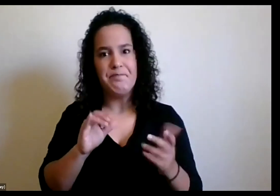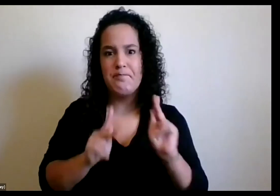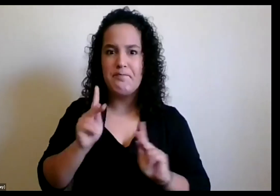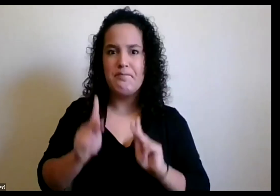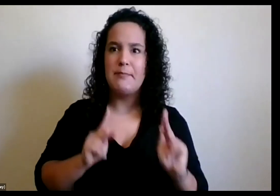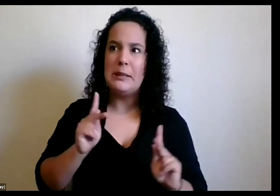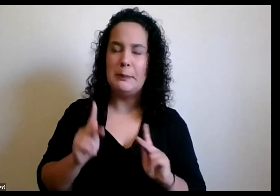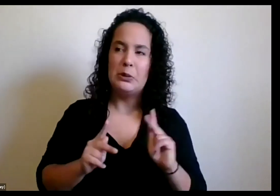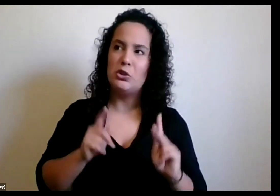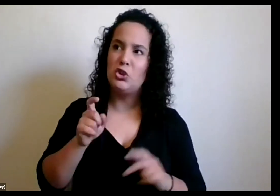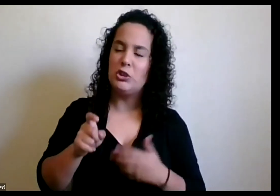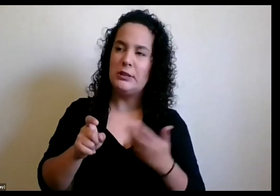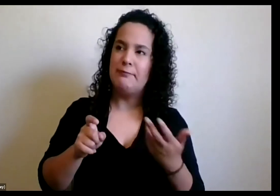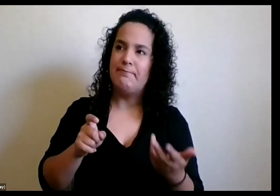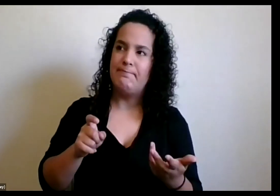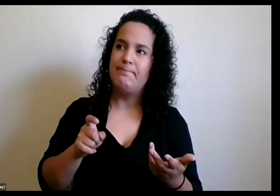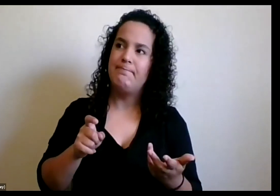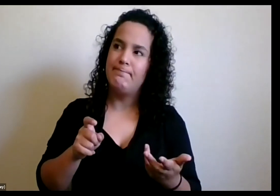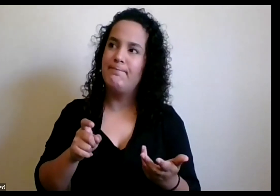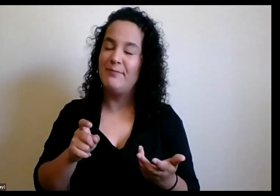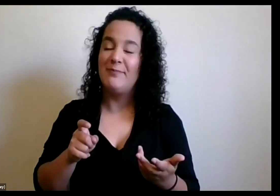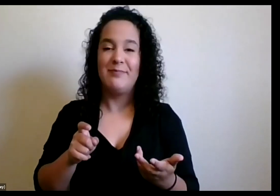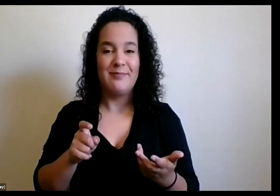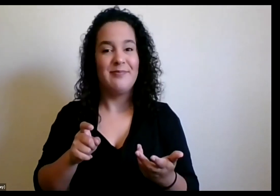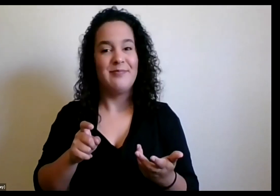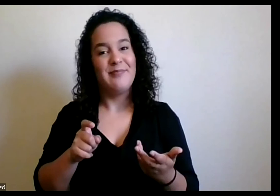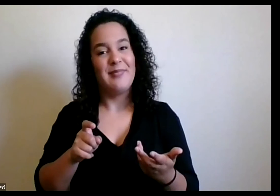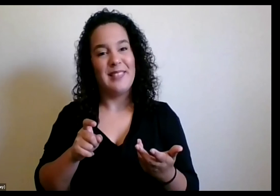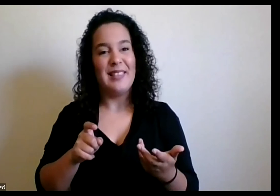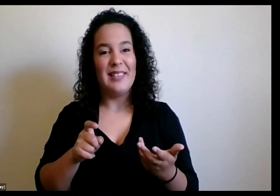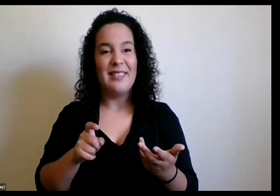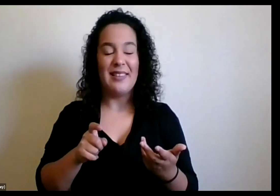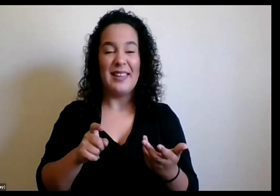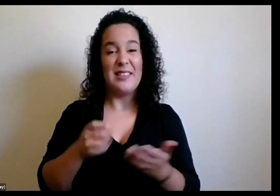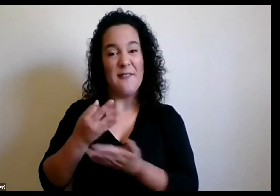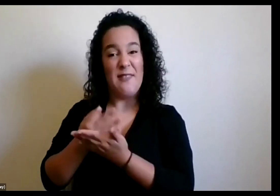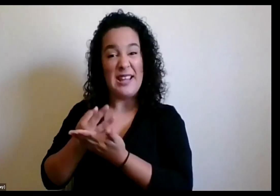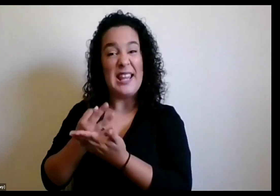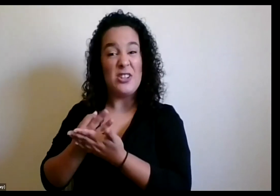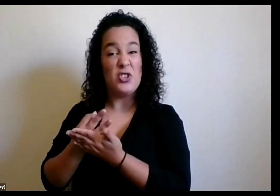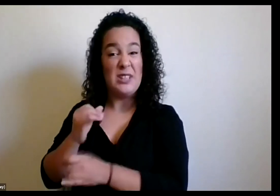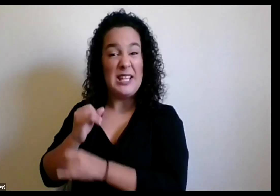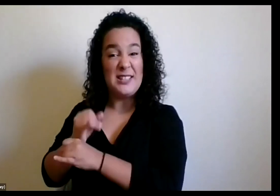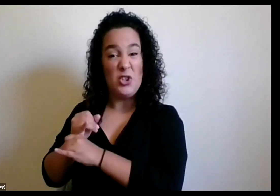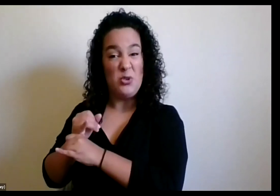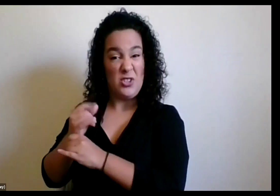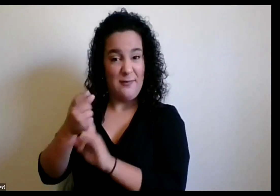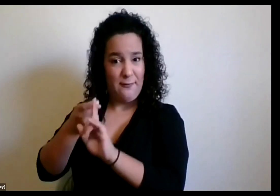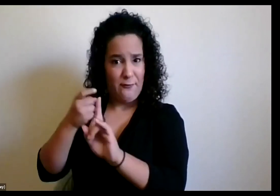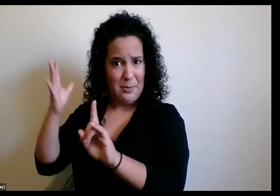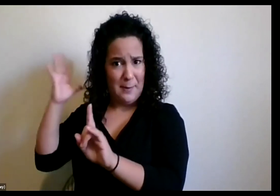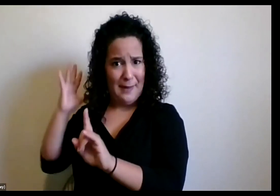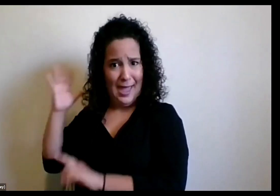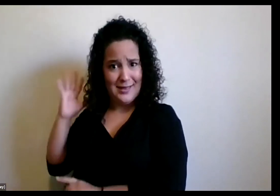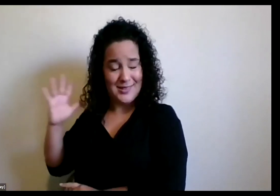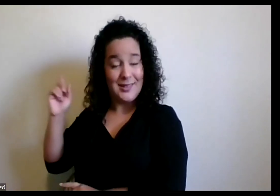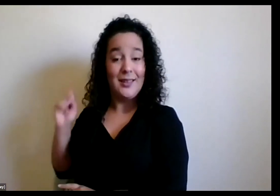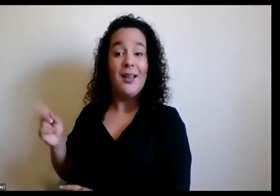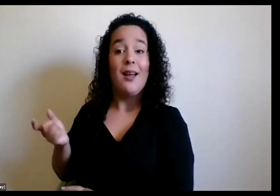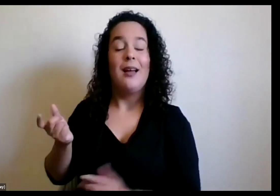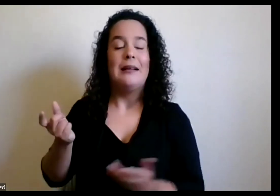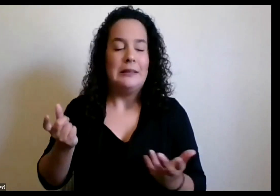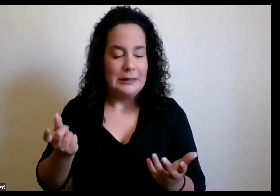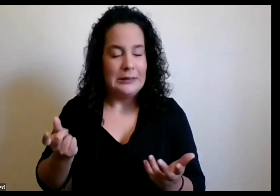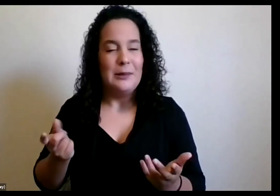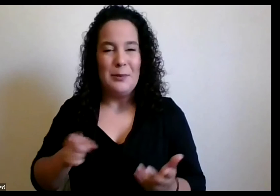beholden to legacy financial institutions of the past. But I do, like, it is a little bit counterintuitive because they are